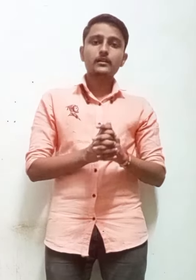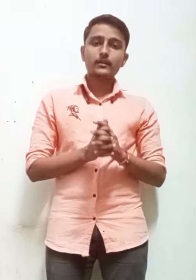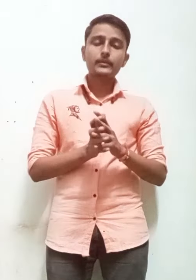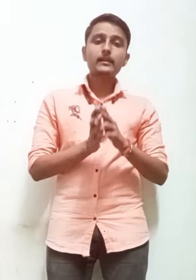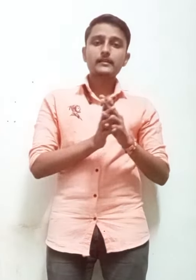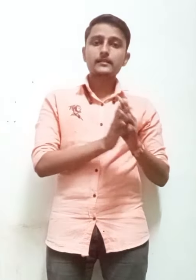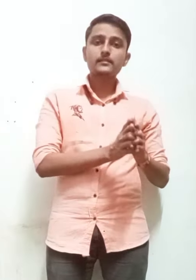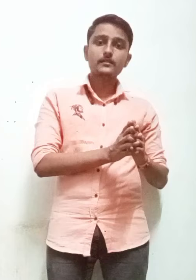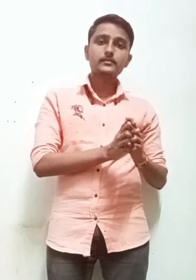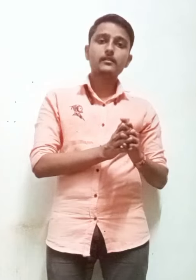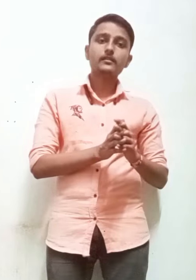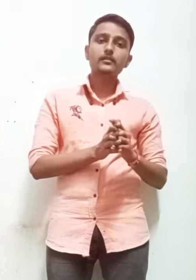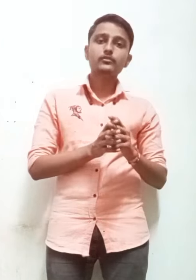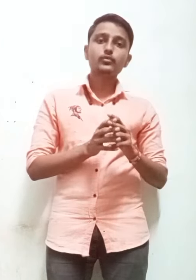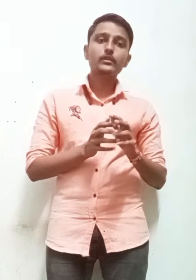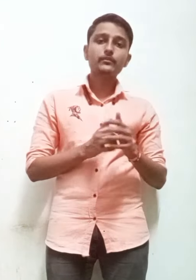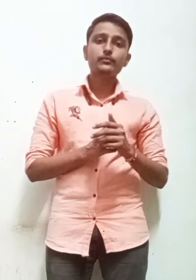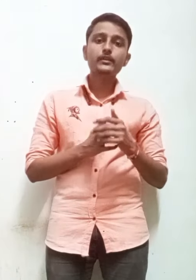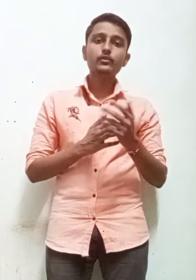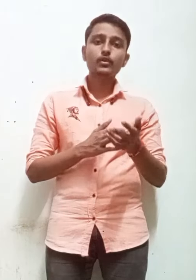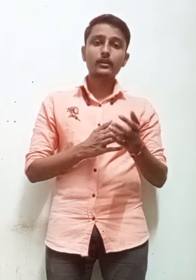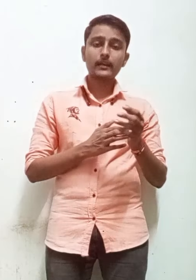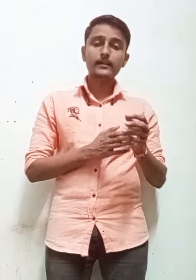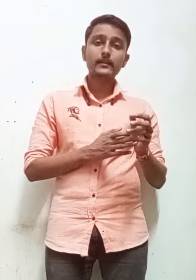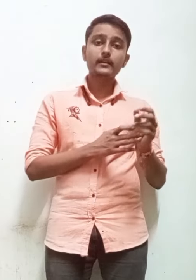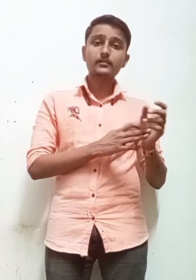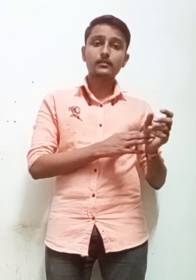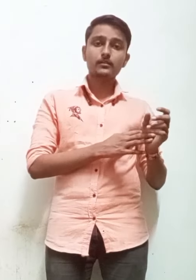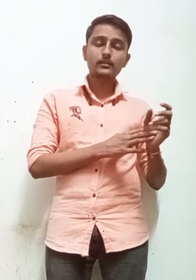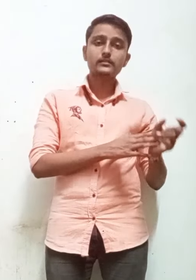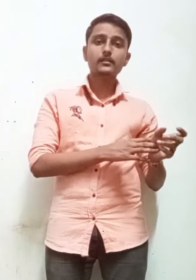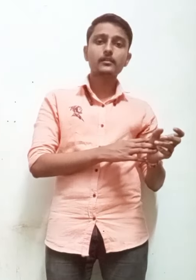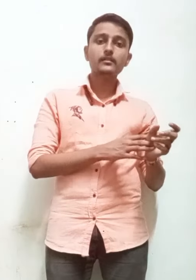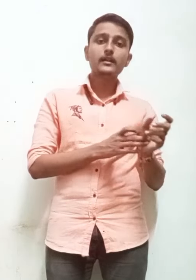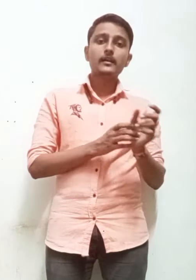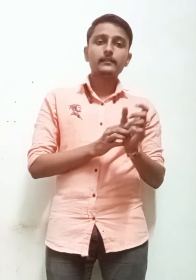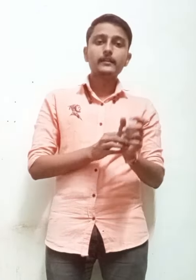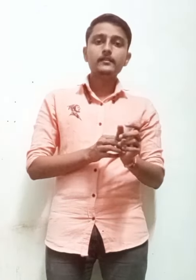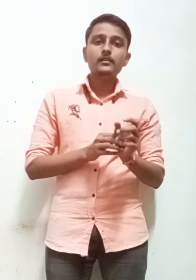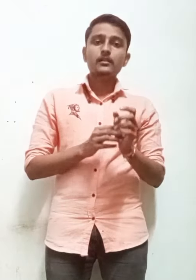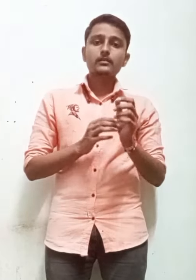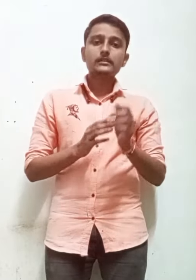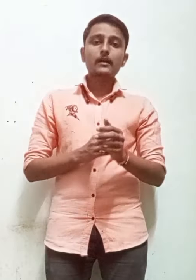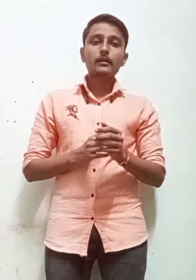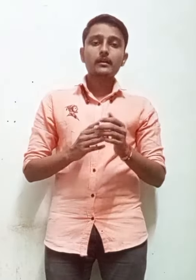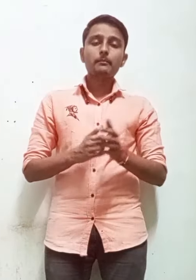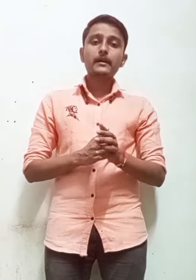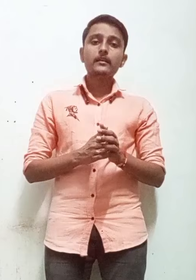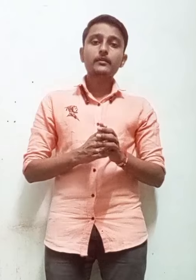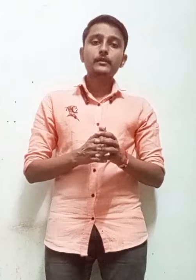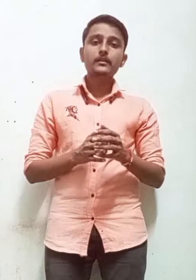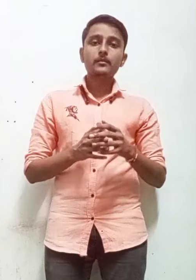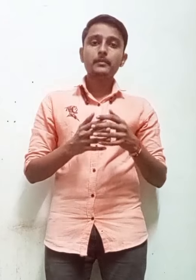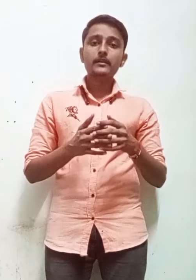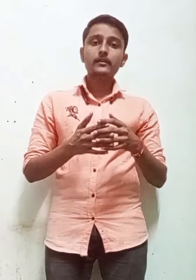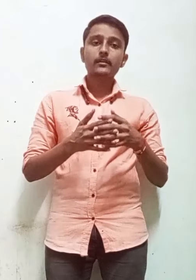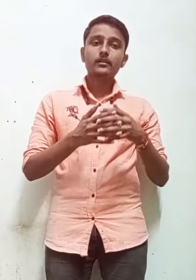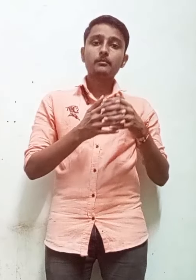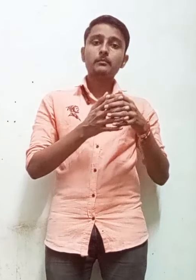every class has a constructor. So if we do not write any constructor, then a Java compiler will build by